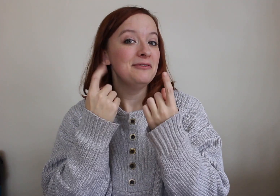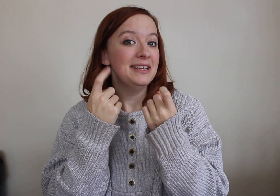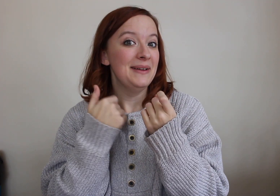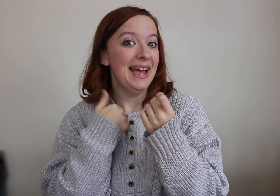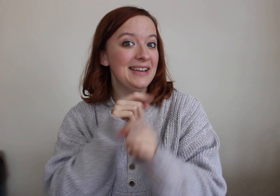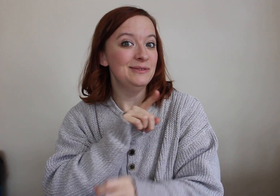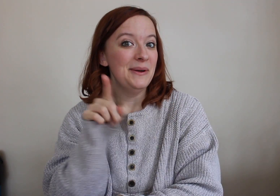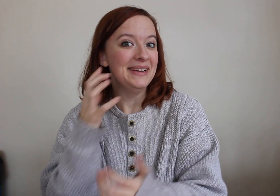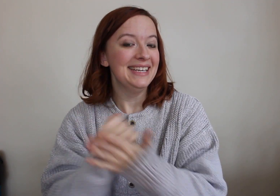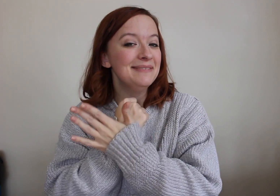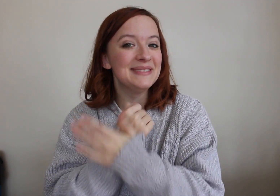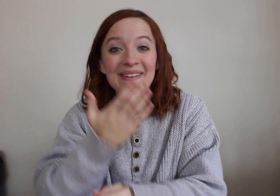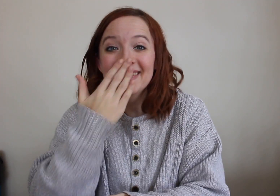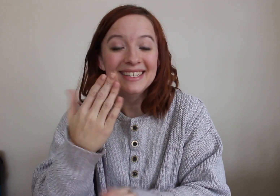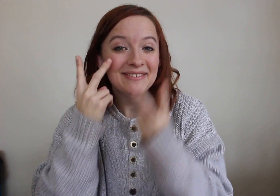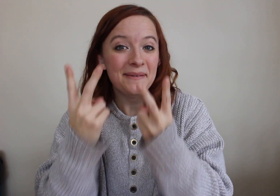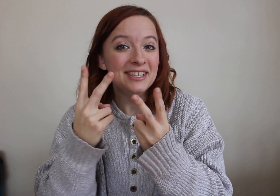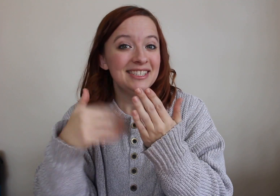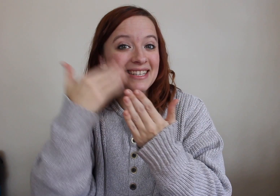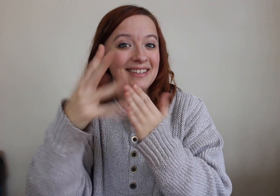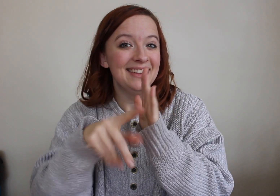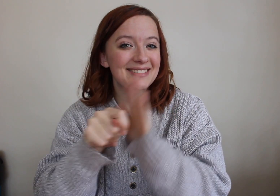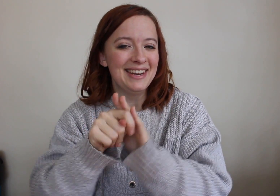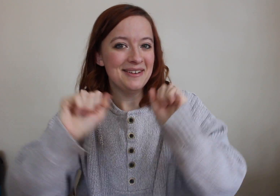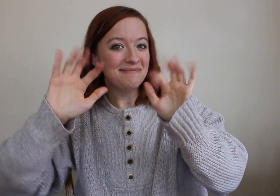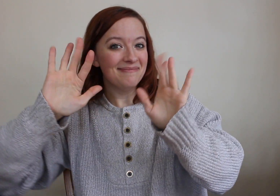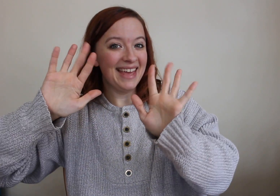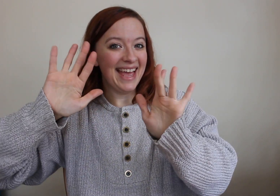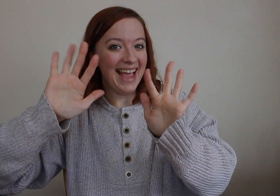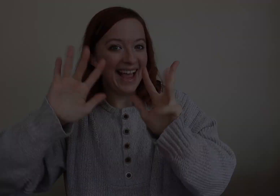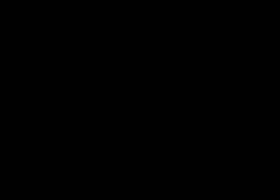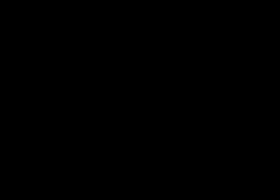think baby is crying, so I need to go get him. Thanks for watching. See you in the next video. Bye.